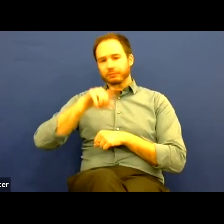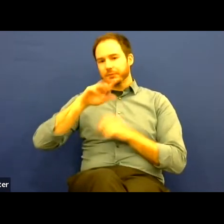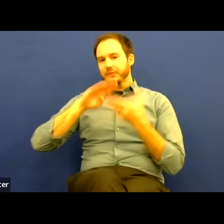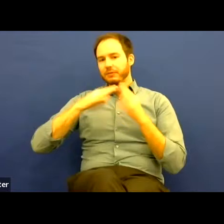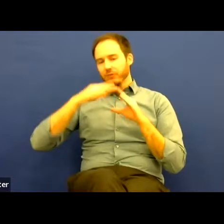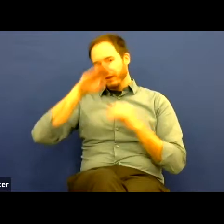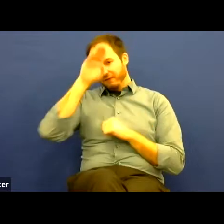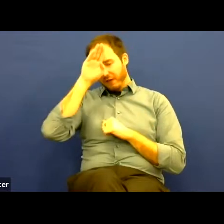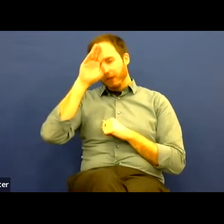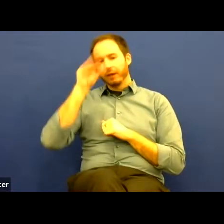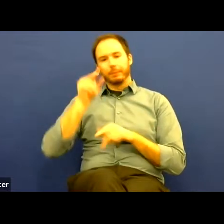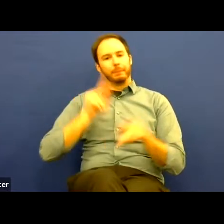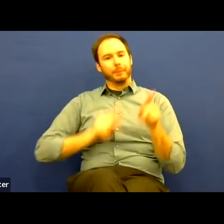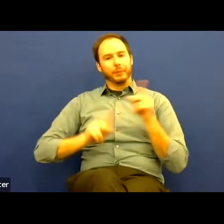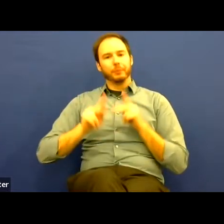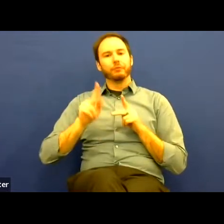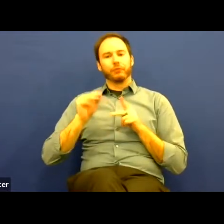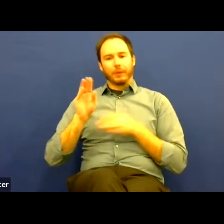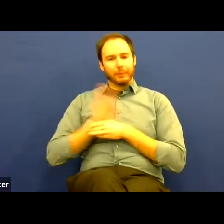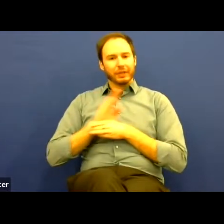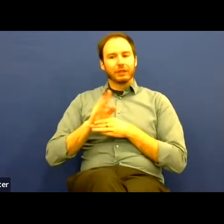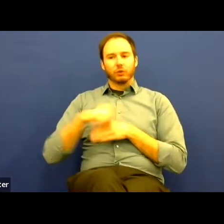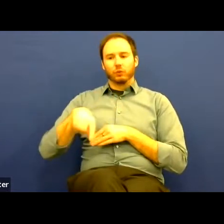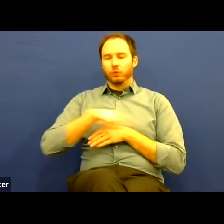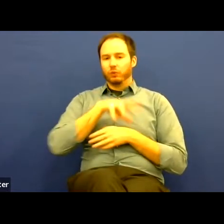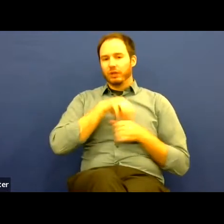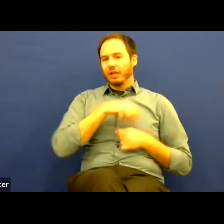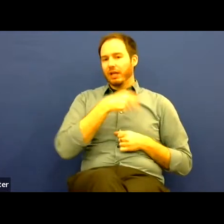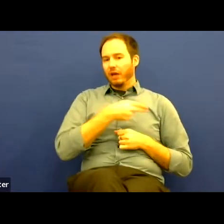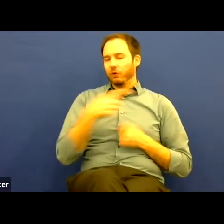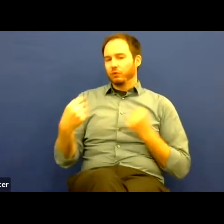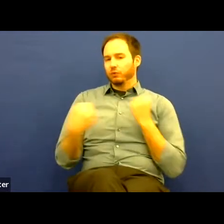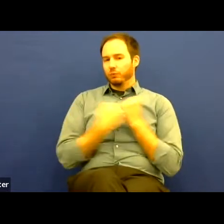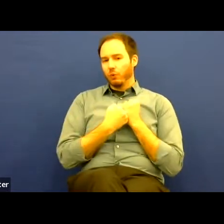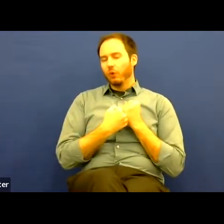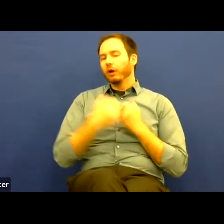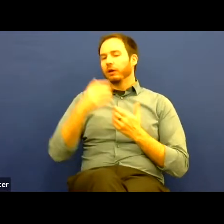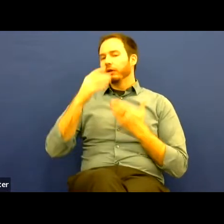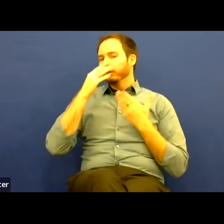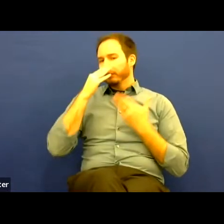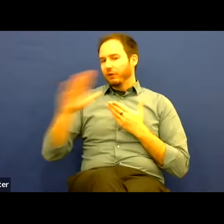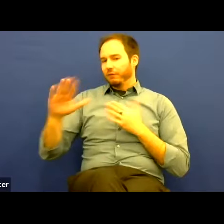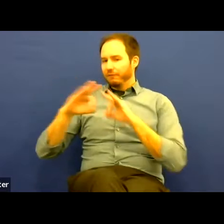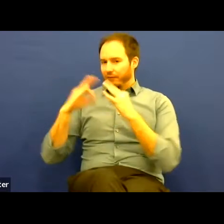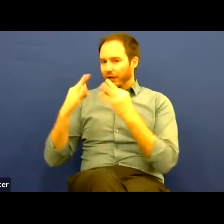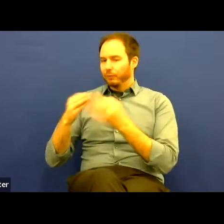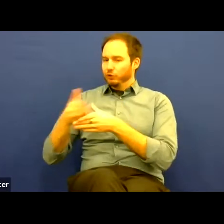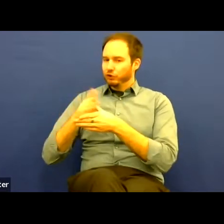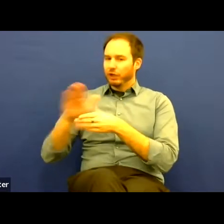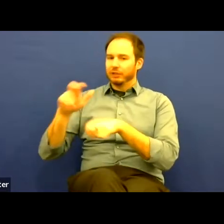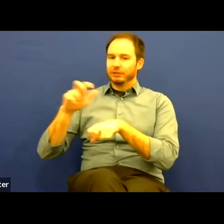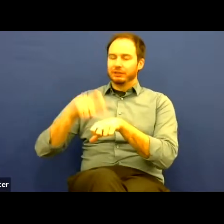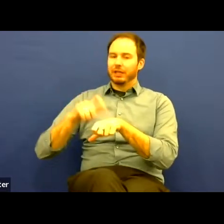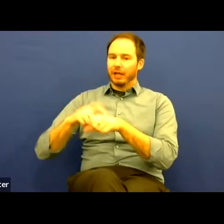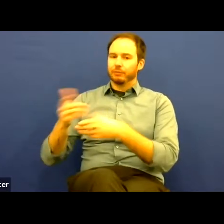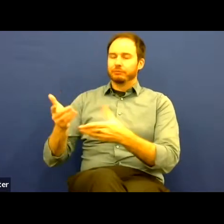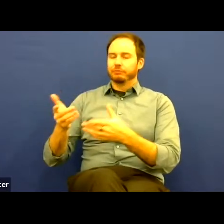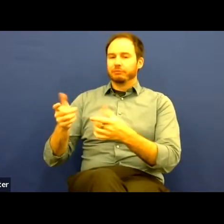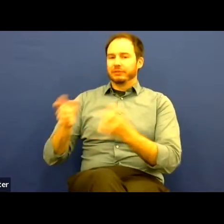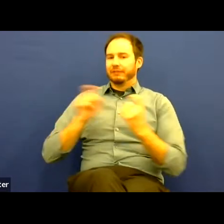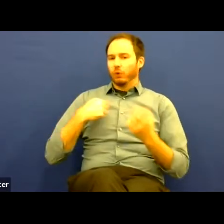district and the people and businesses of the town of Henrietta. And thanks his family for sharing Chuck's time with our